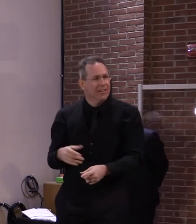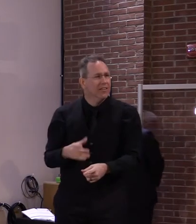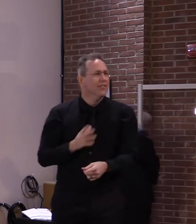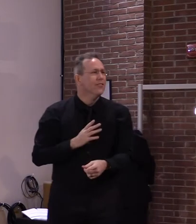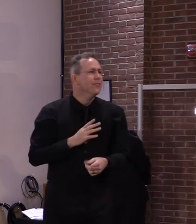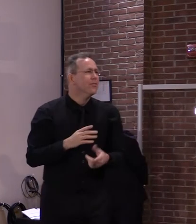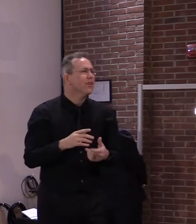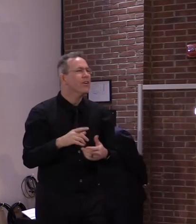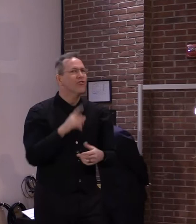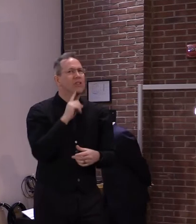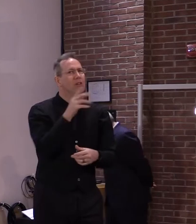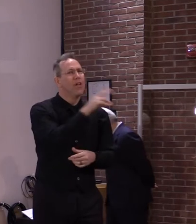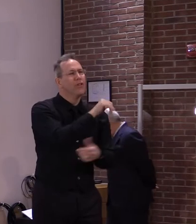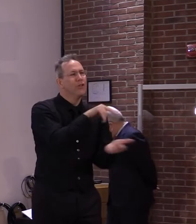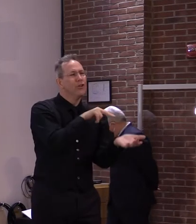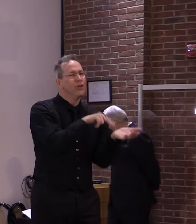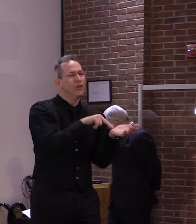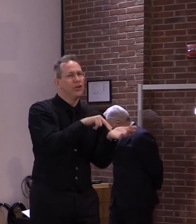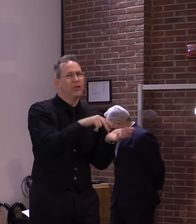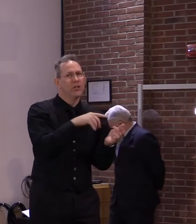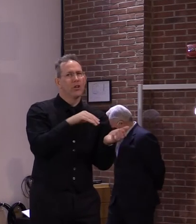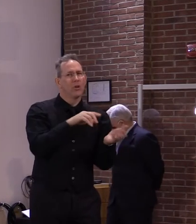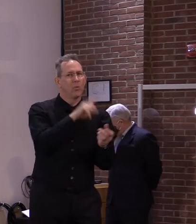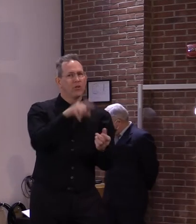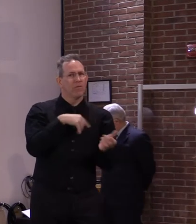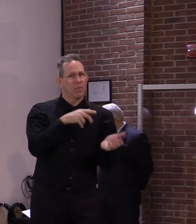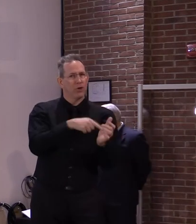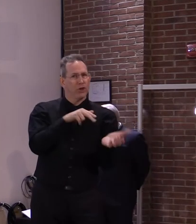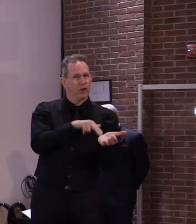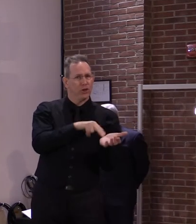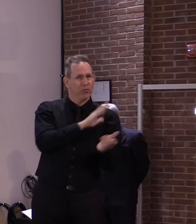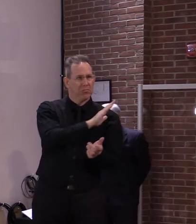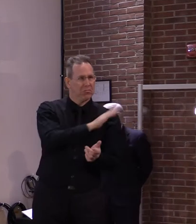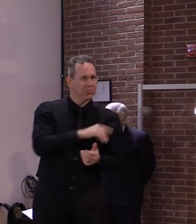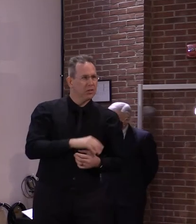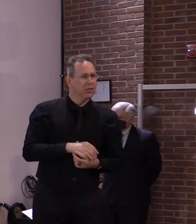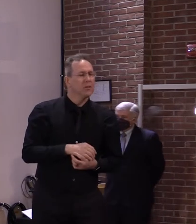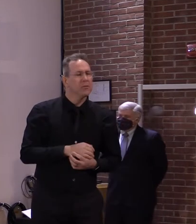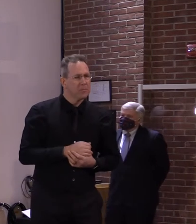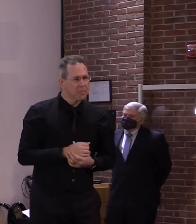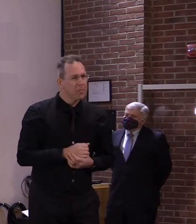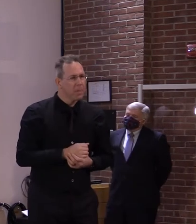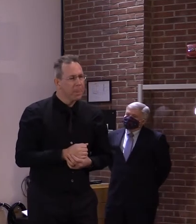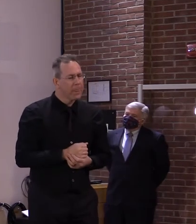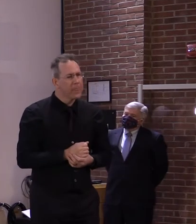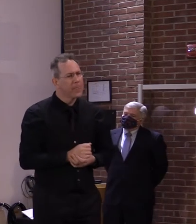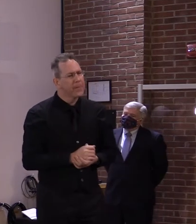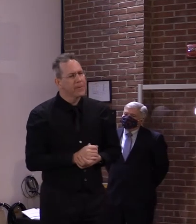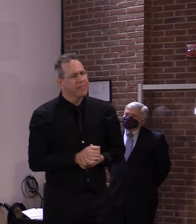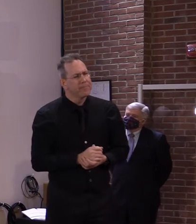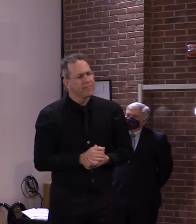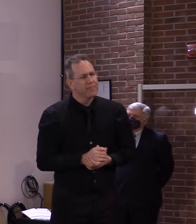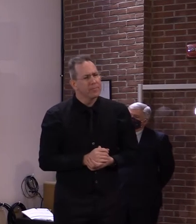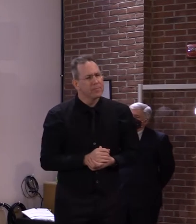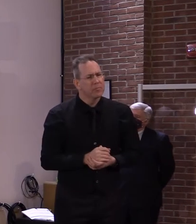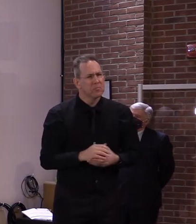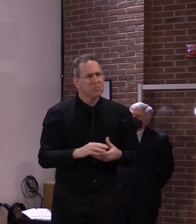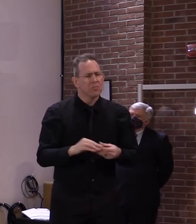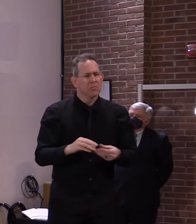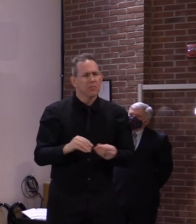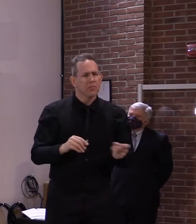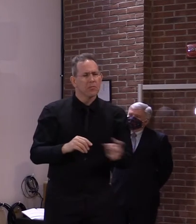this person is curious about what the recovered number means in the state